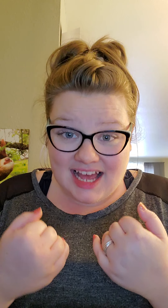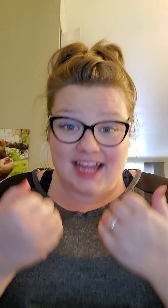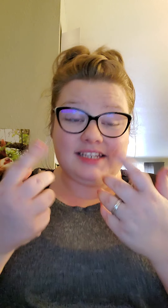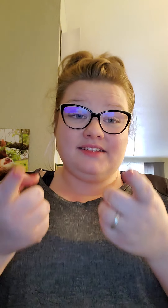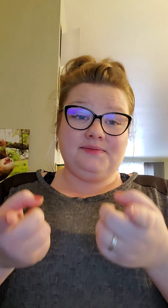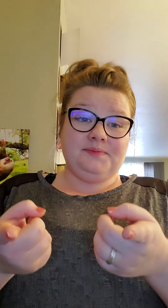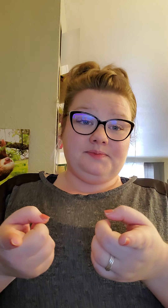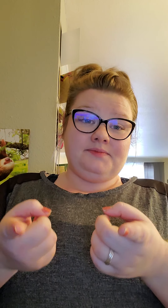sight.